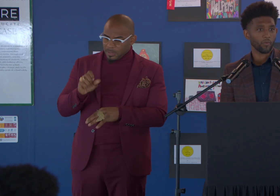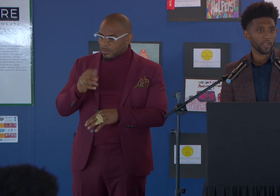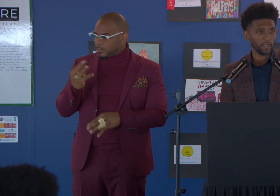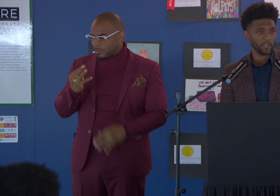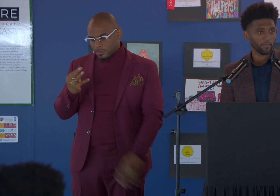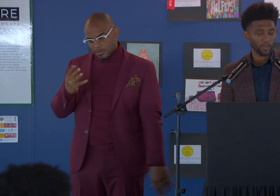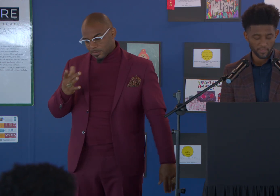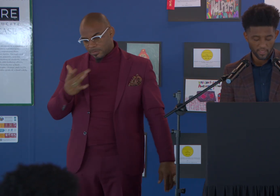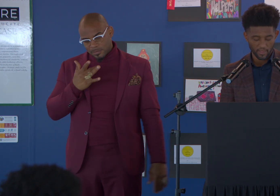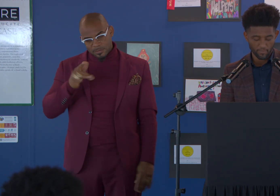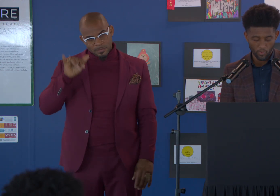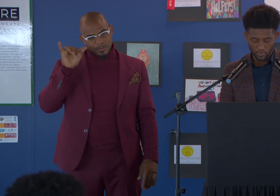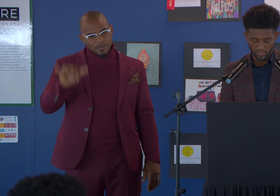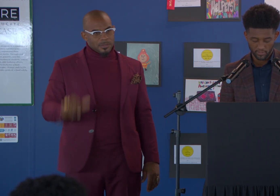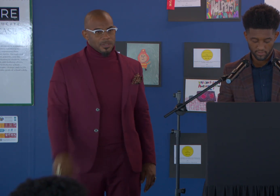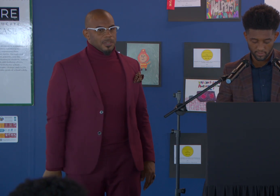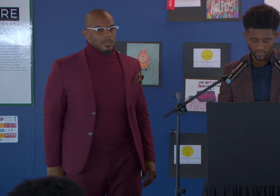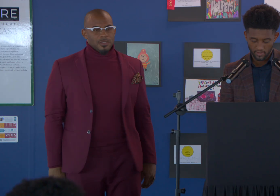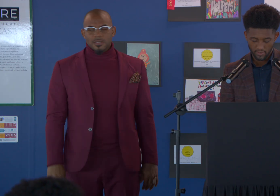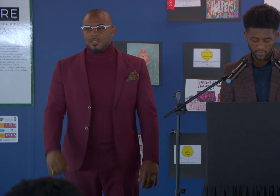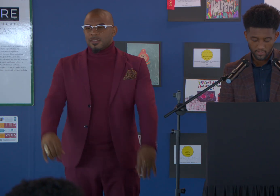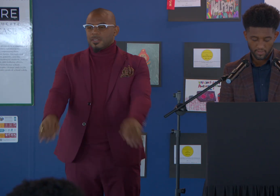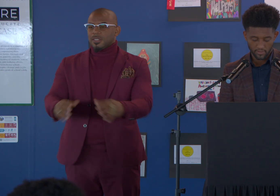Monday, winning Monday morning.